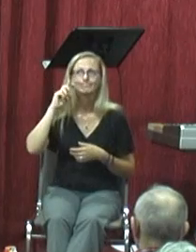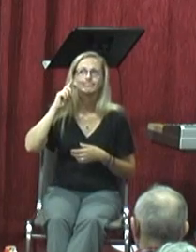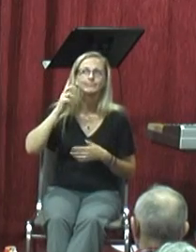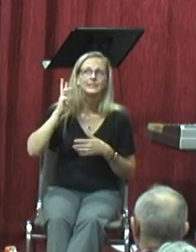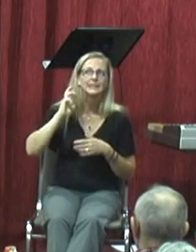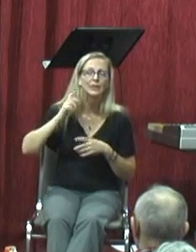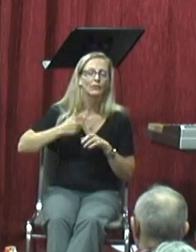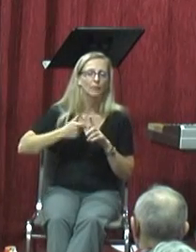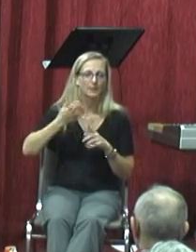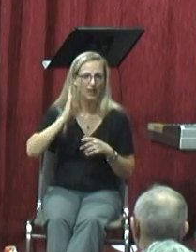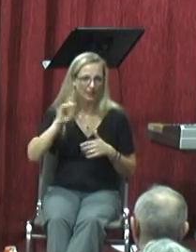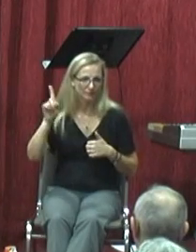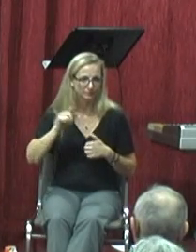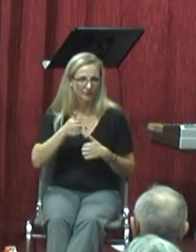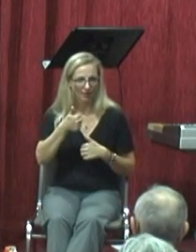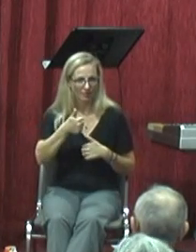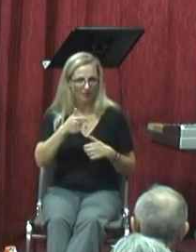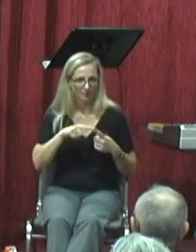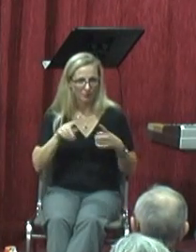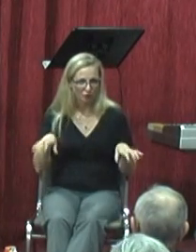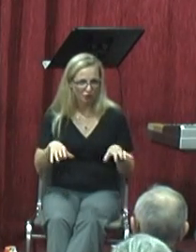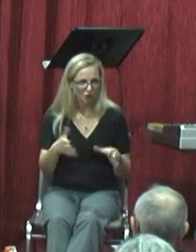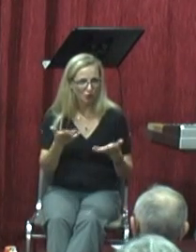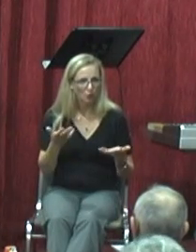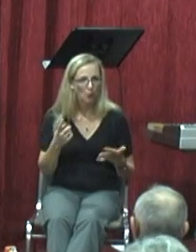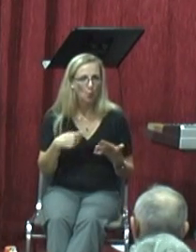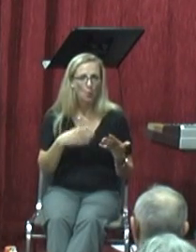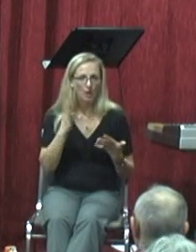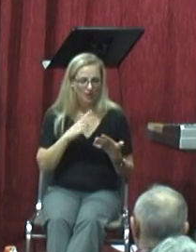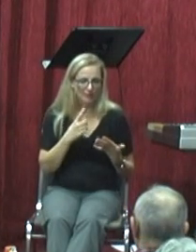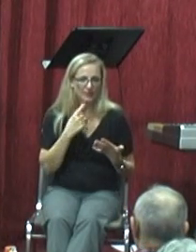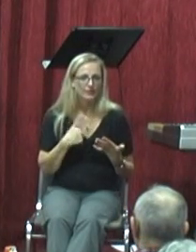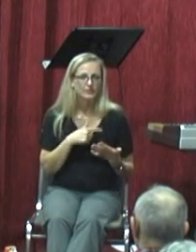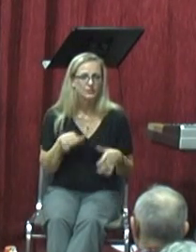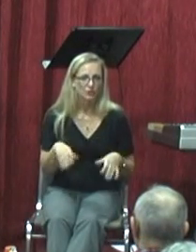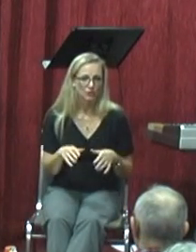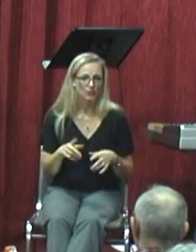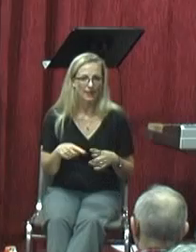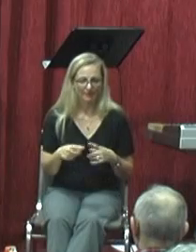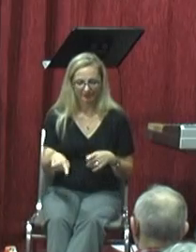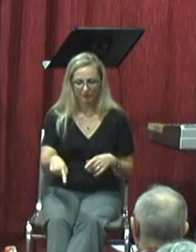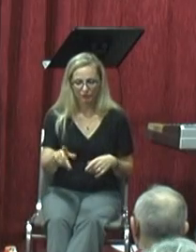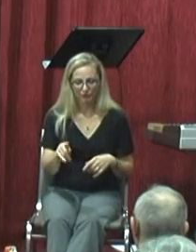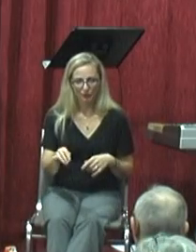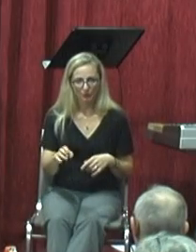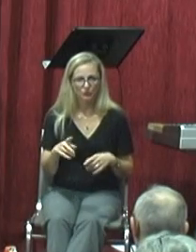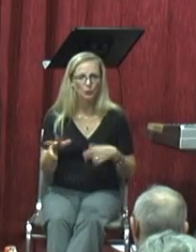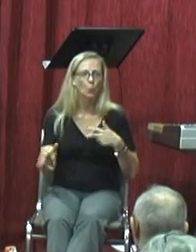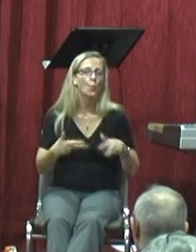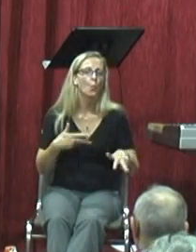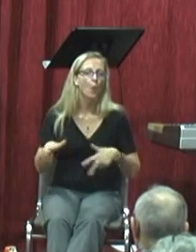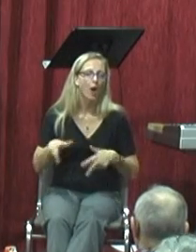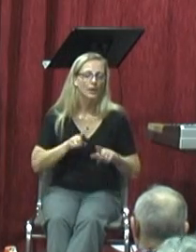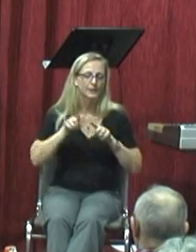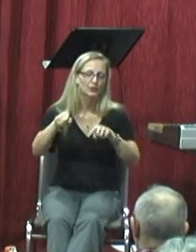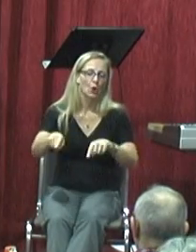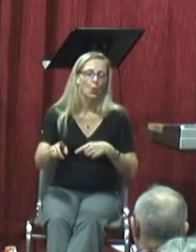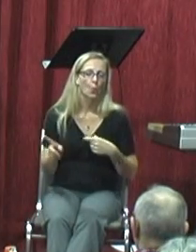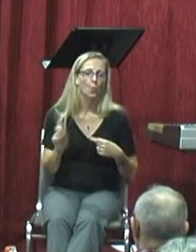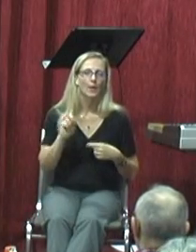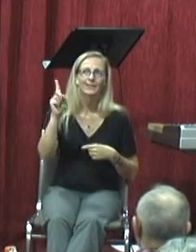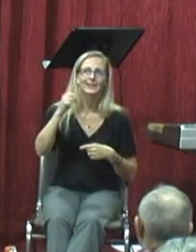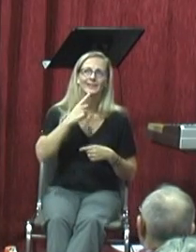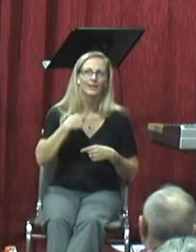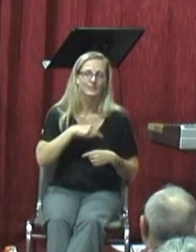The thumb to do what? To do what God tells us to do. And the toe to do what? To go where he tells us to